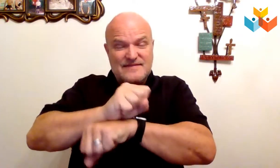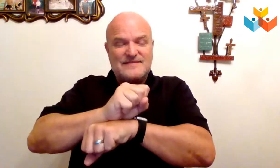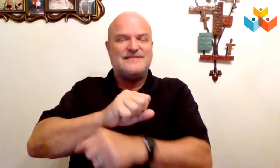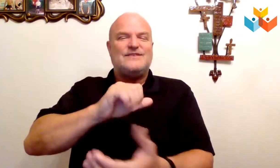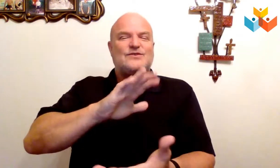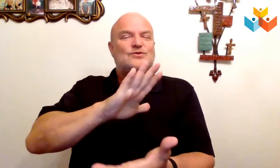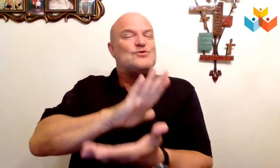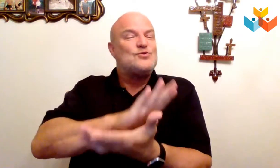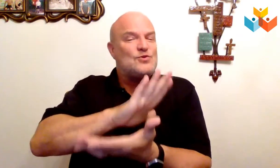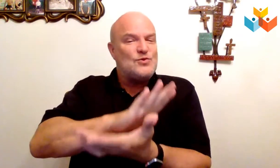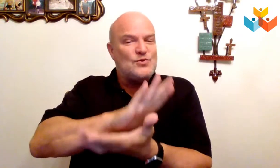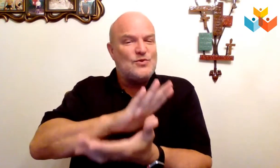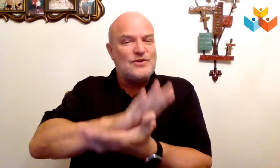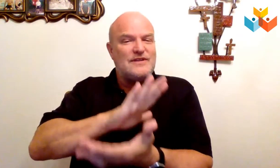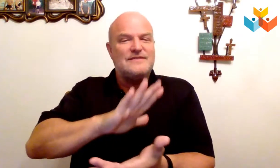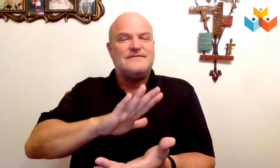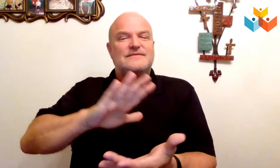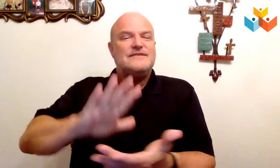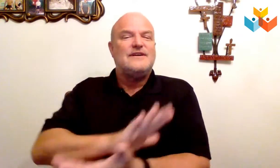Work.